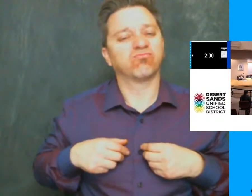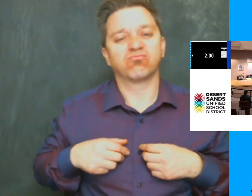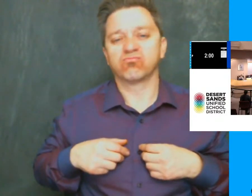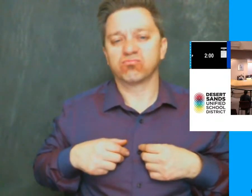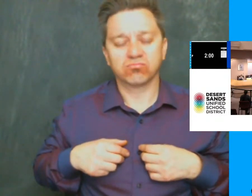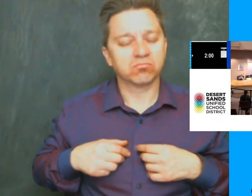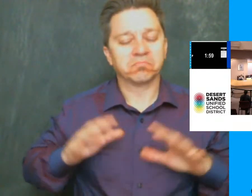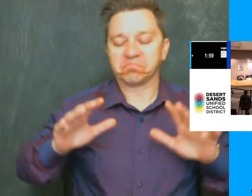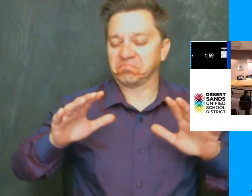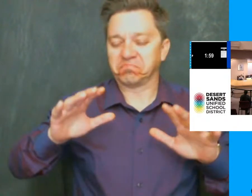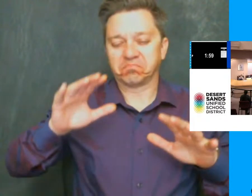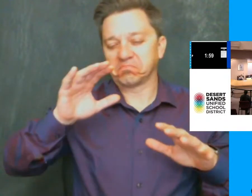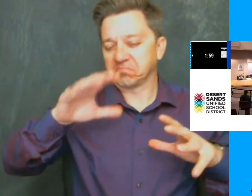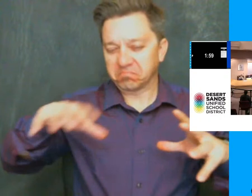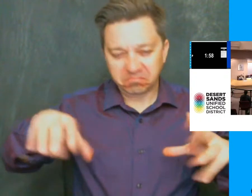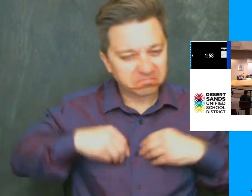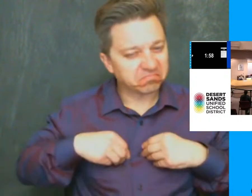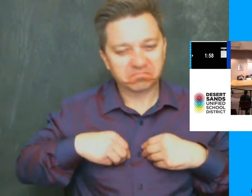Unacceptable.